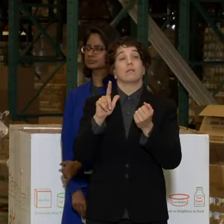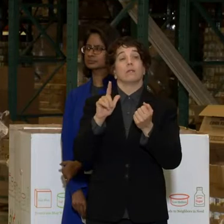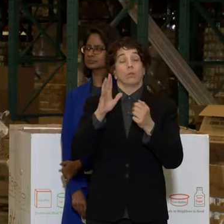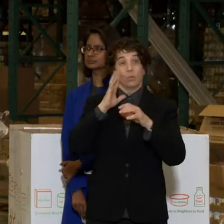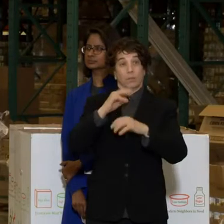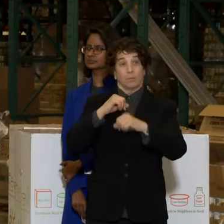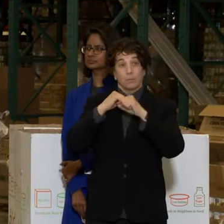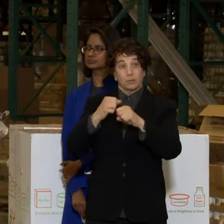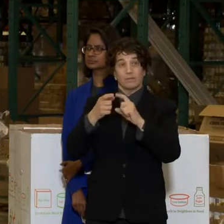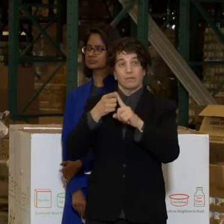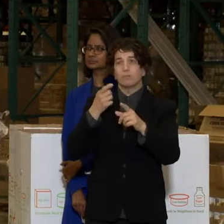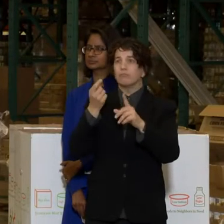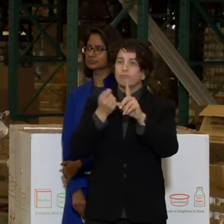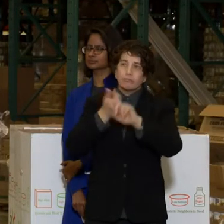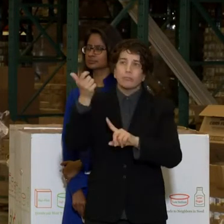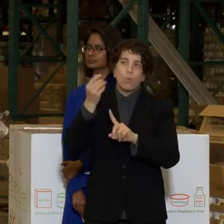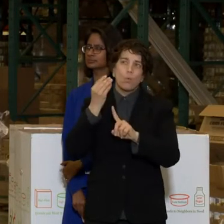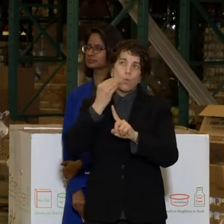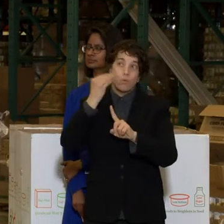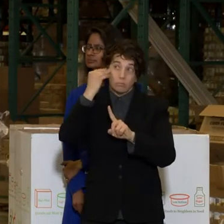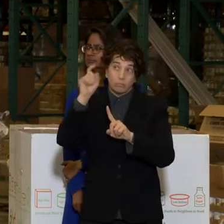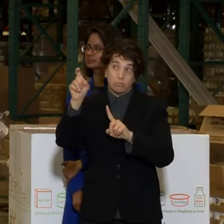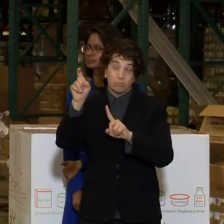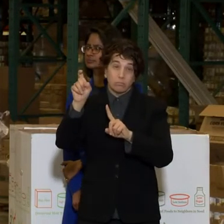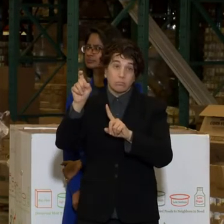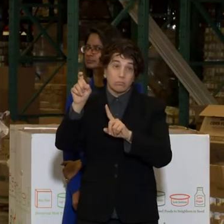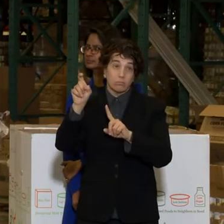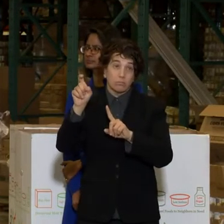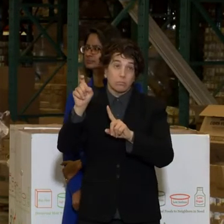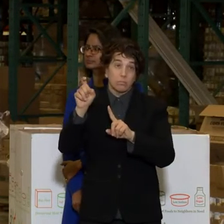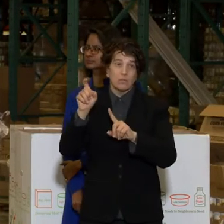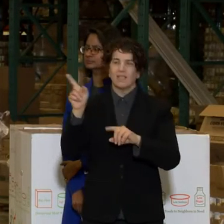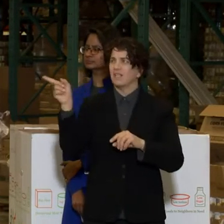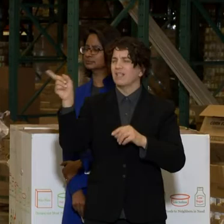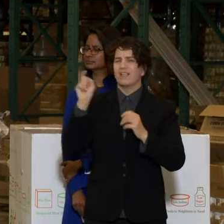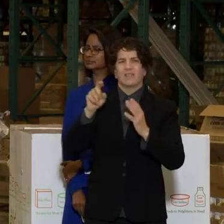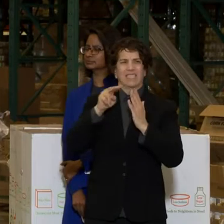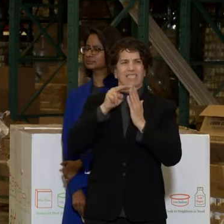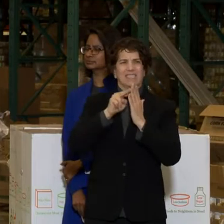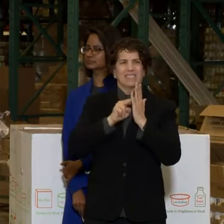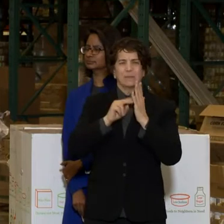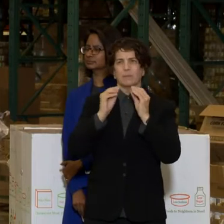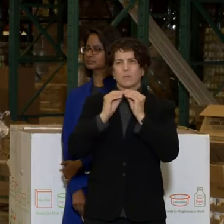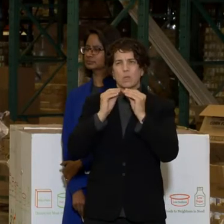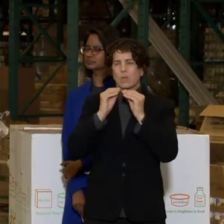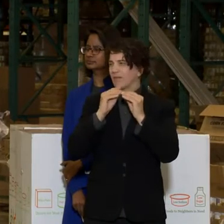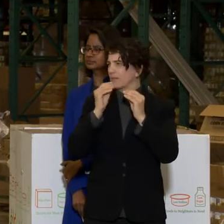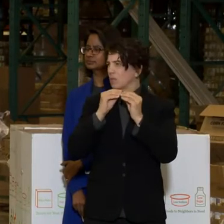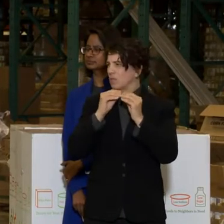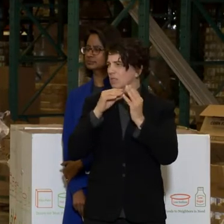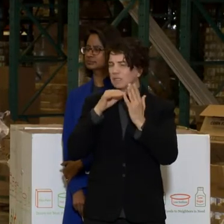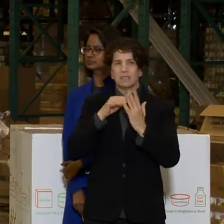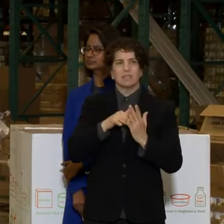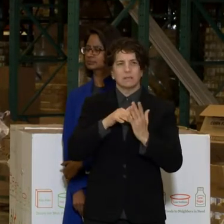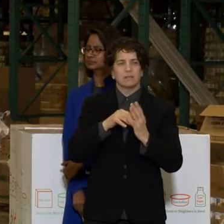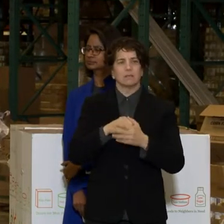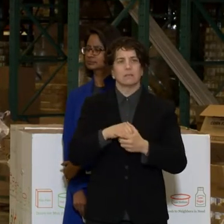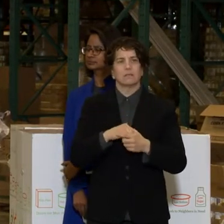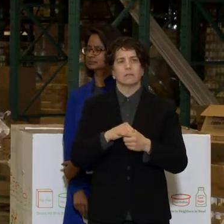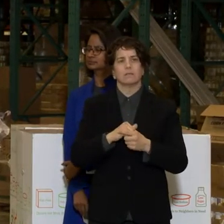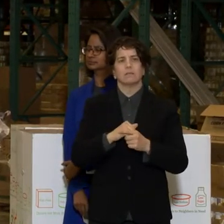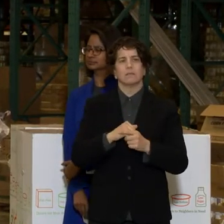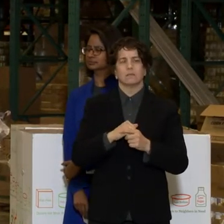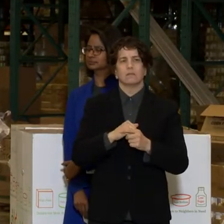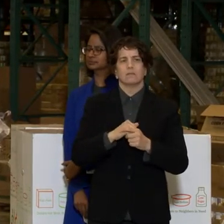have to look at it a little bit more. Absolutely, but we are, and I have asked, and I will say that we've